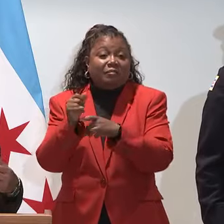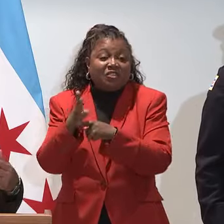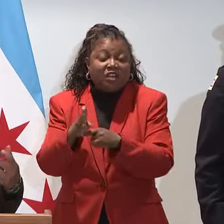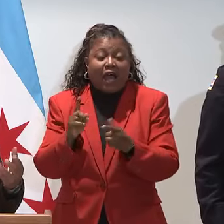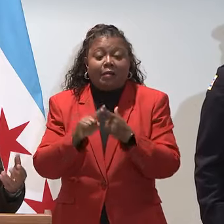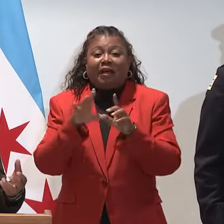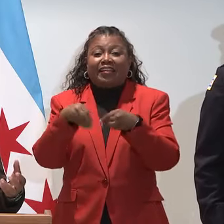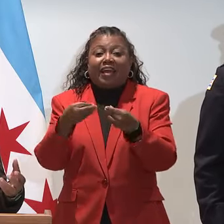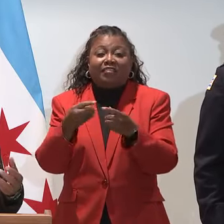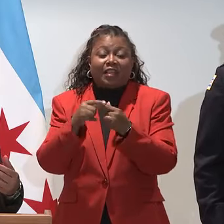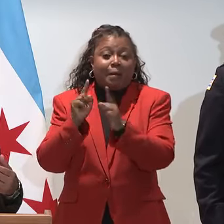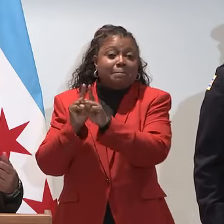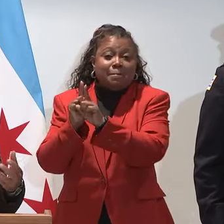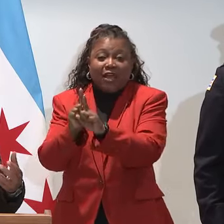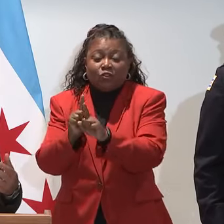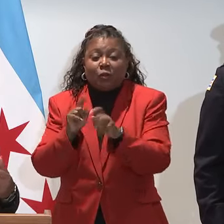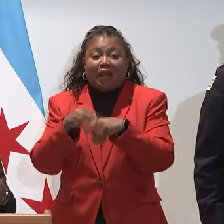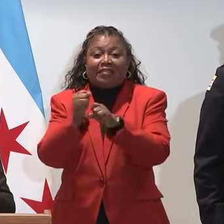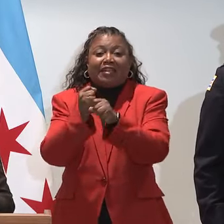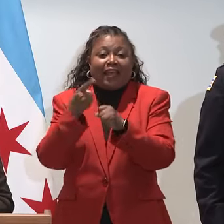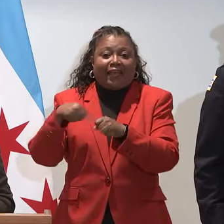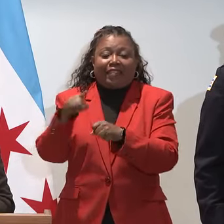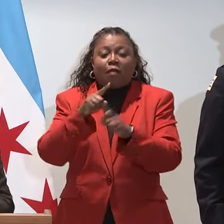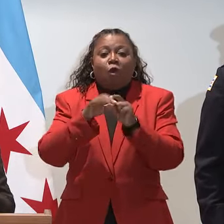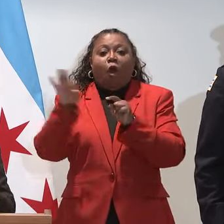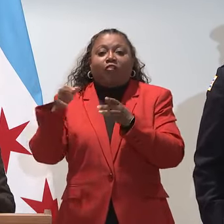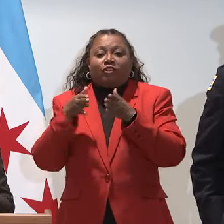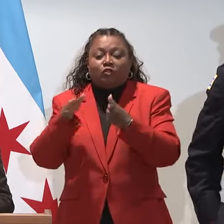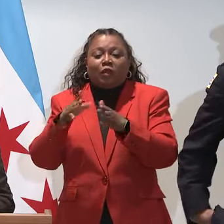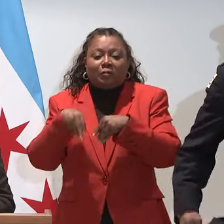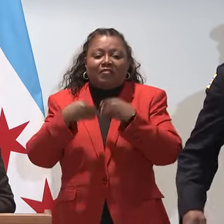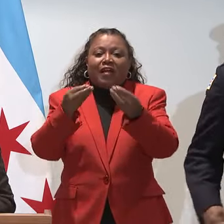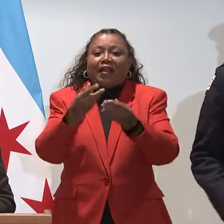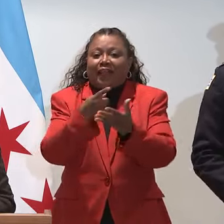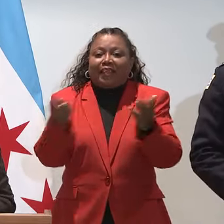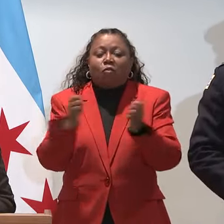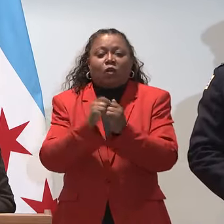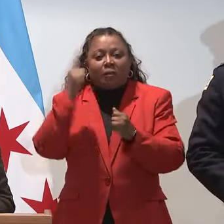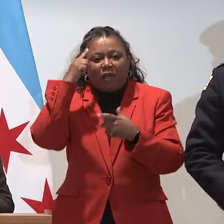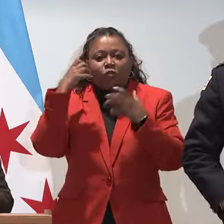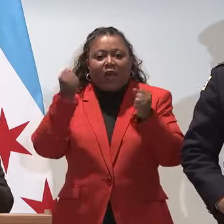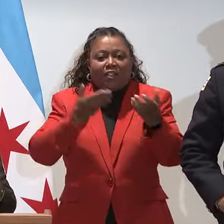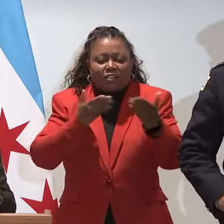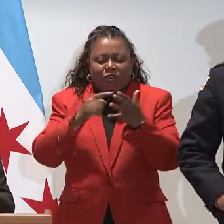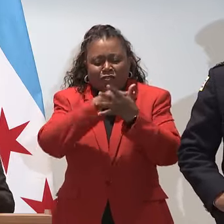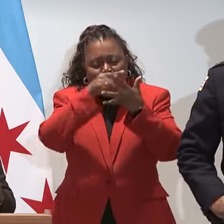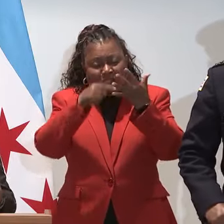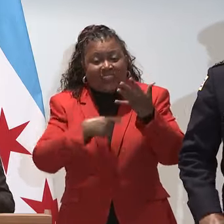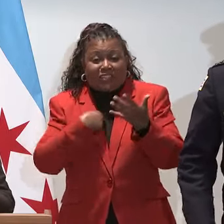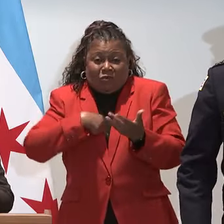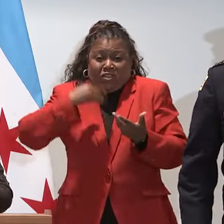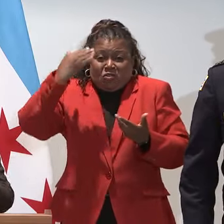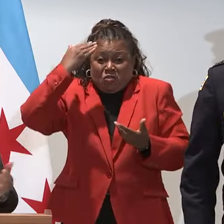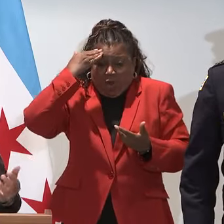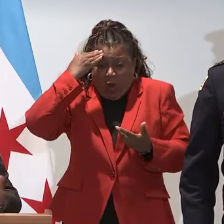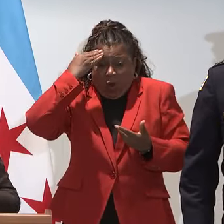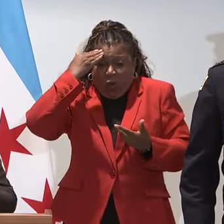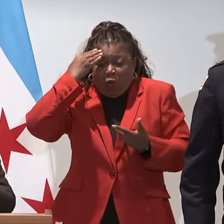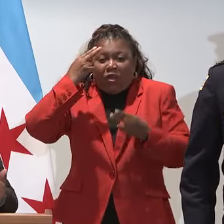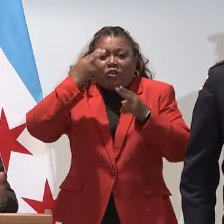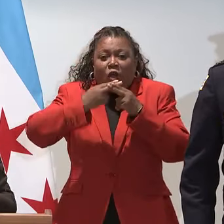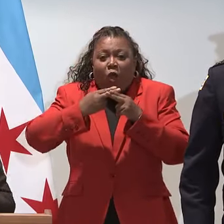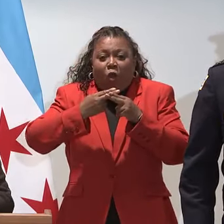job, by getting them a mentor, by taking them off the street, by providing them with mental health services, all the things that we know, we call